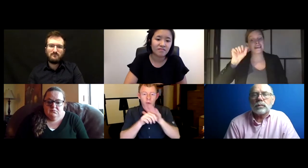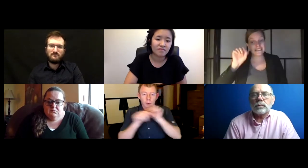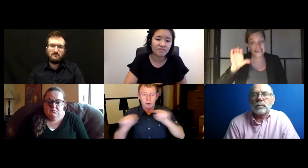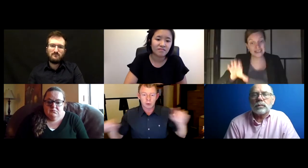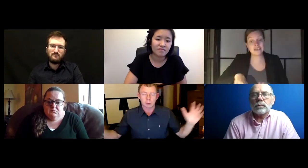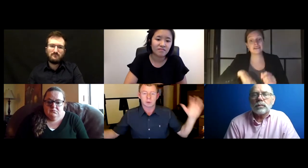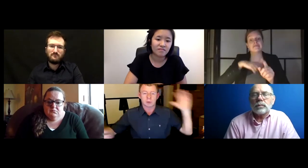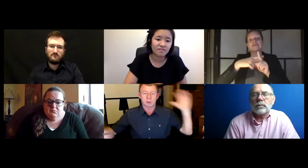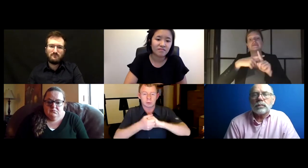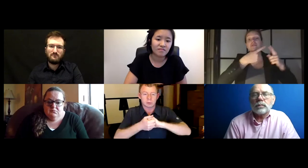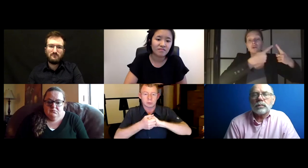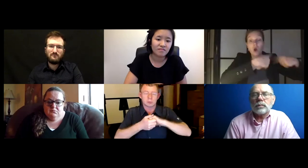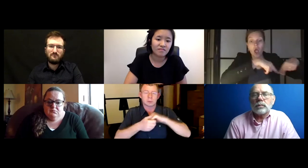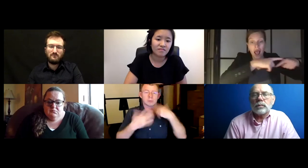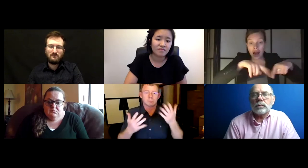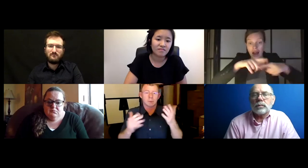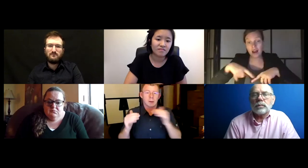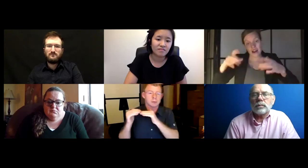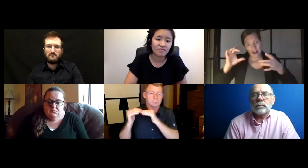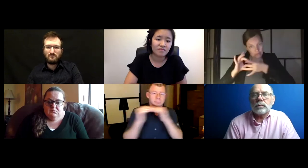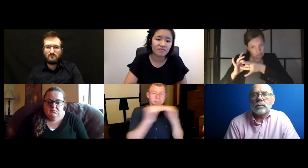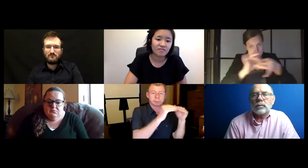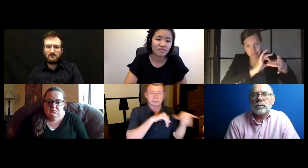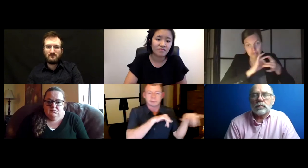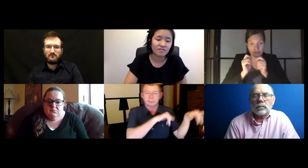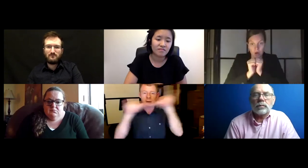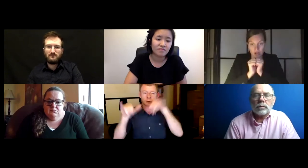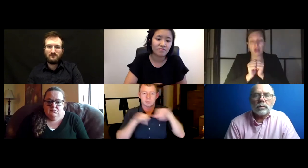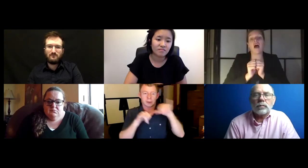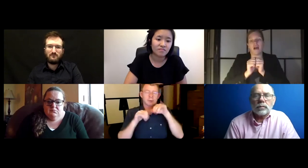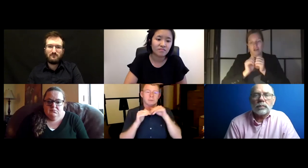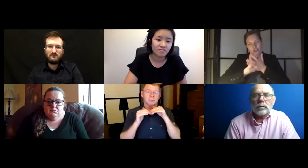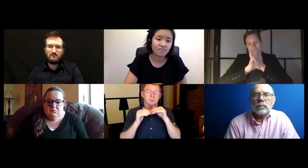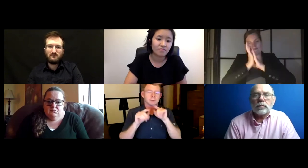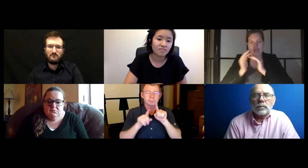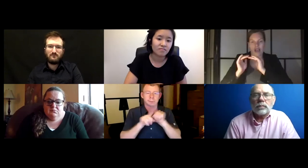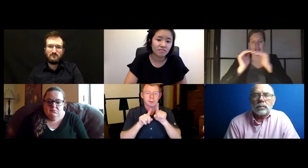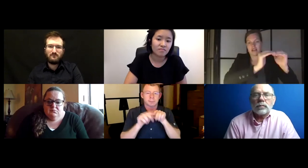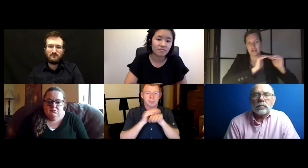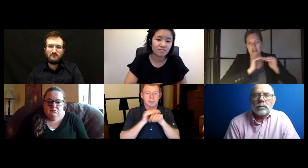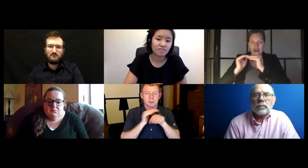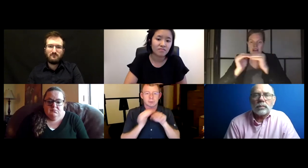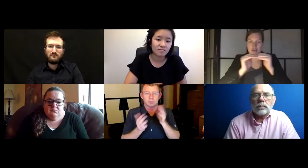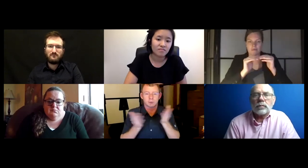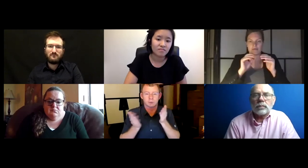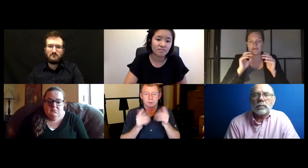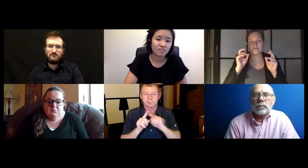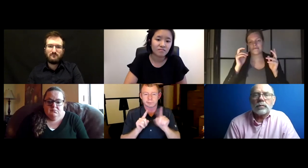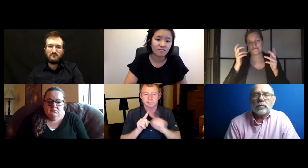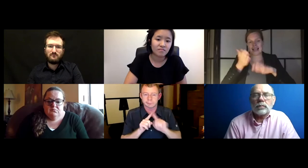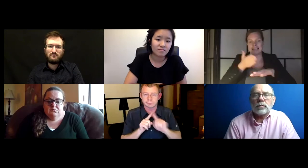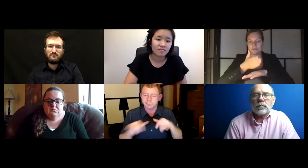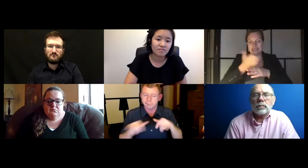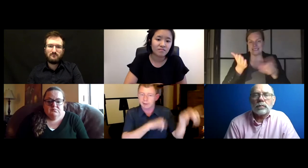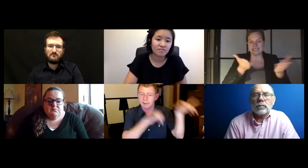CAD and all of the local deaf organizations should be working together to have some consistent